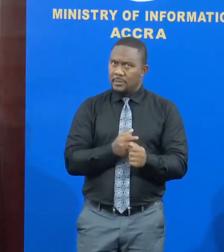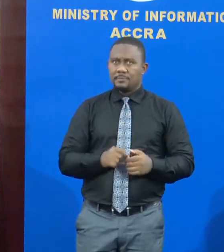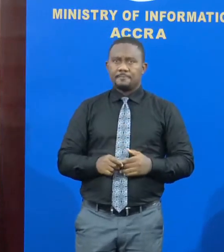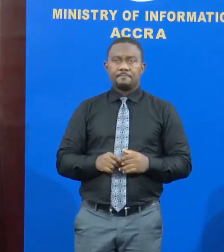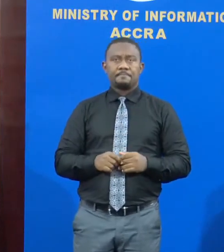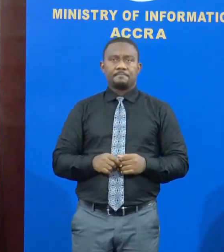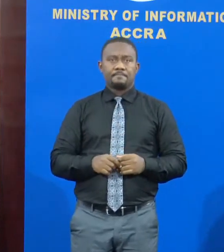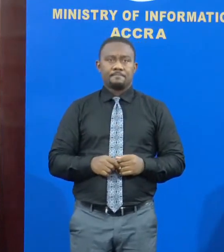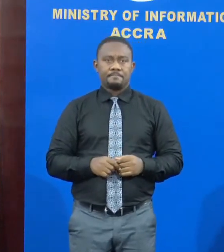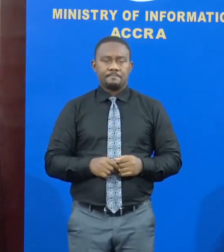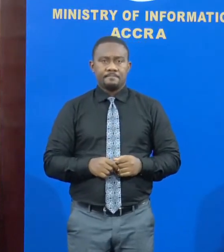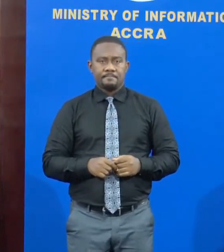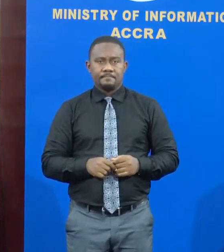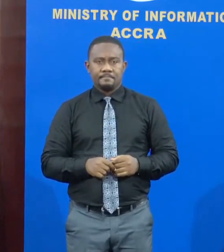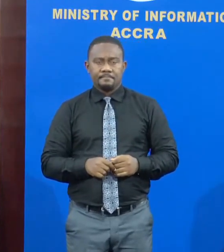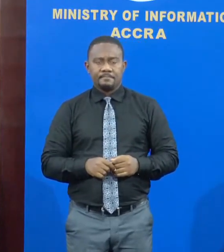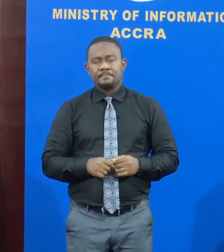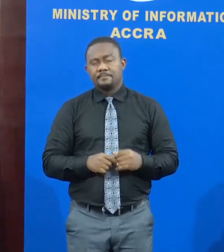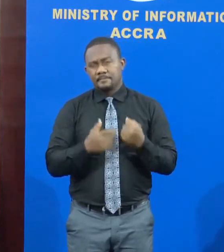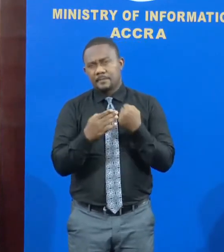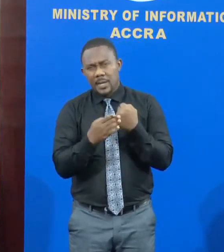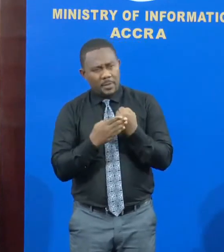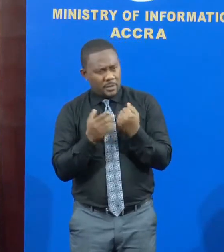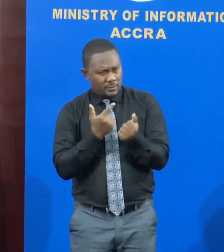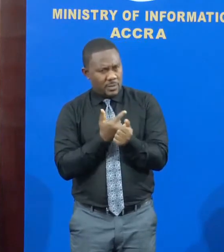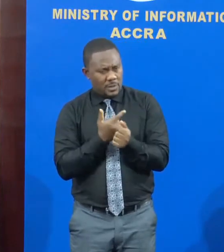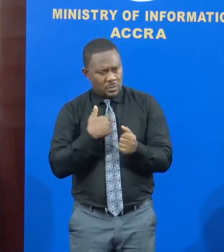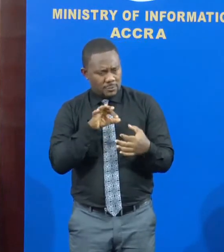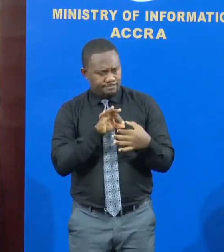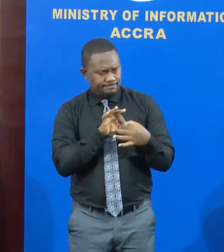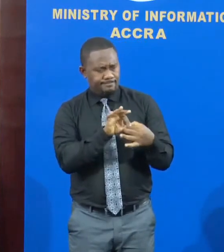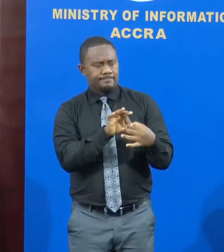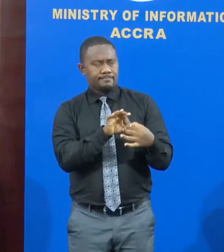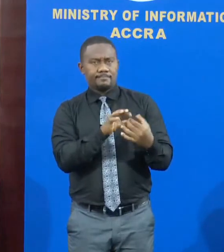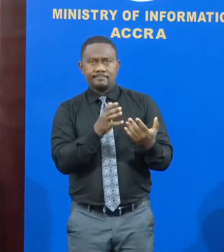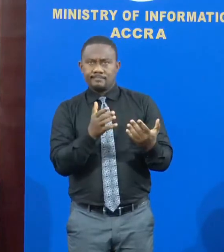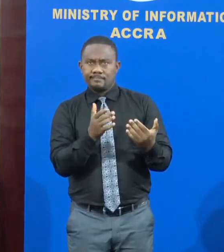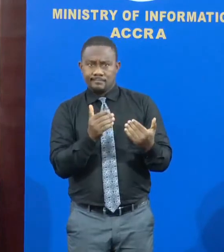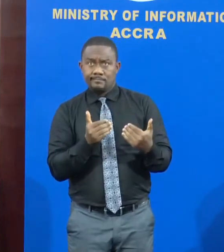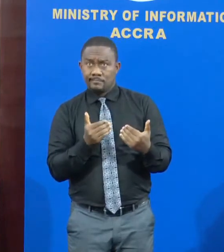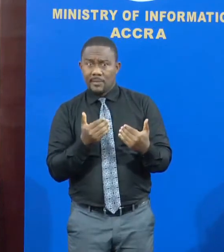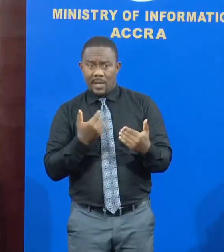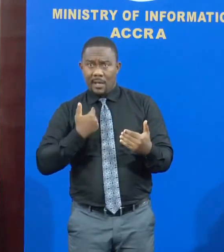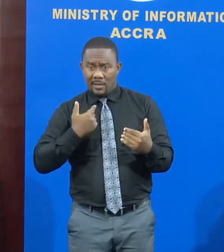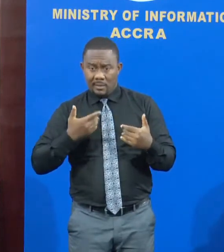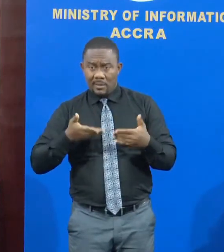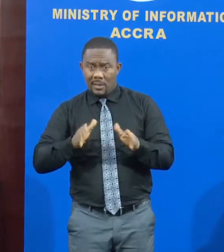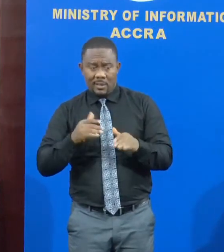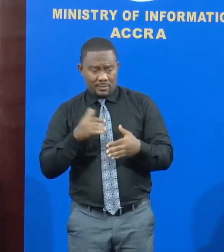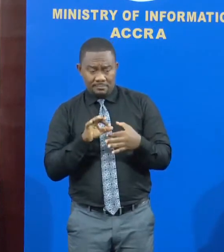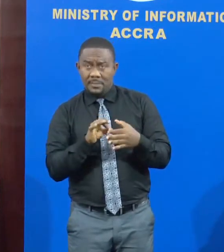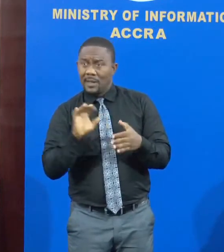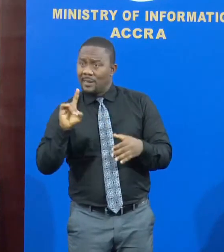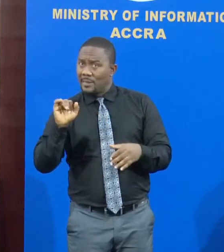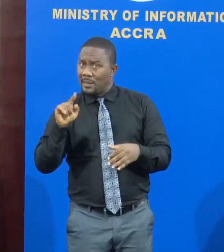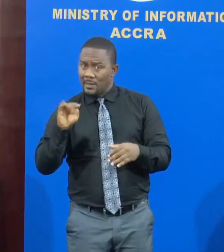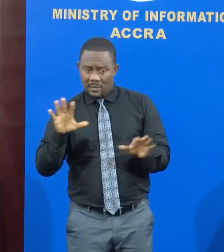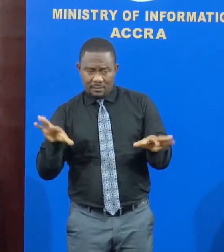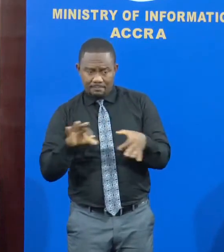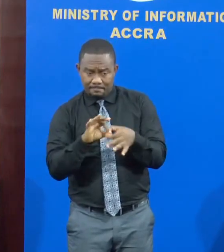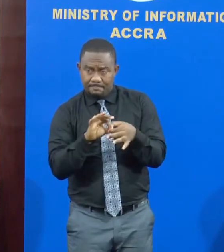memorandum of understanding with the Bank of Ghana that enables us to proceed to do integration, data integration and